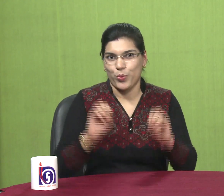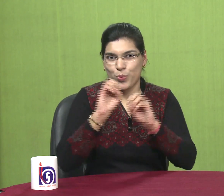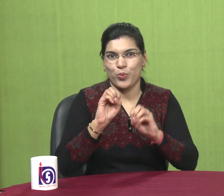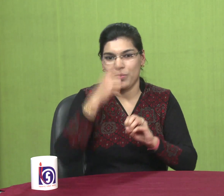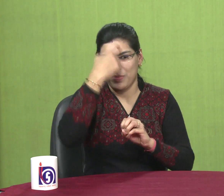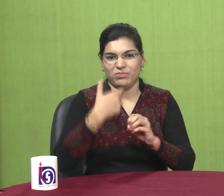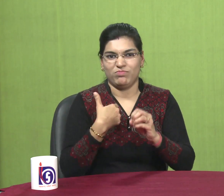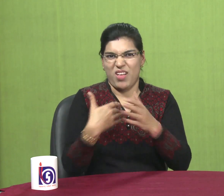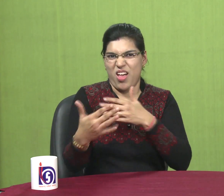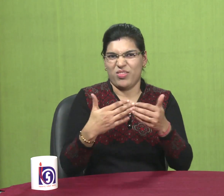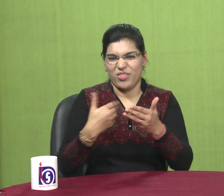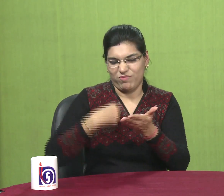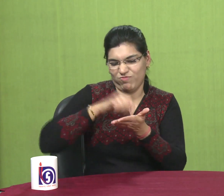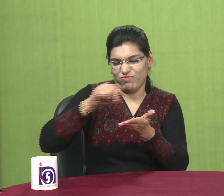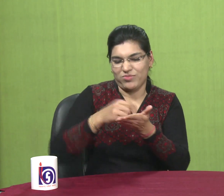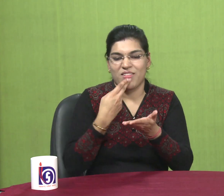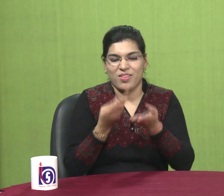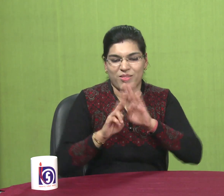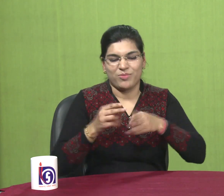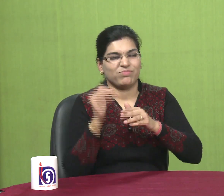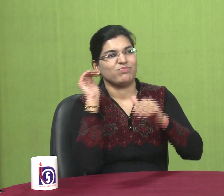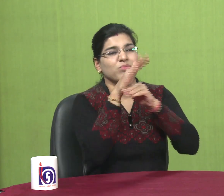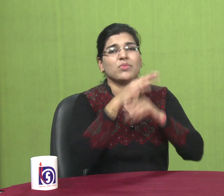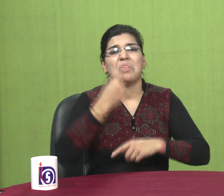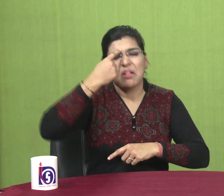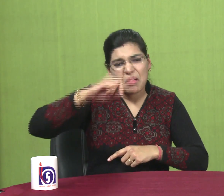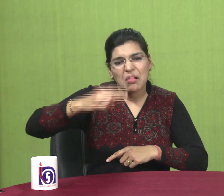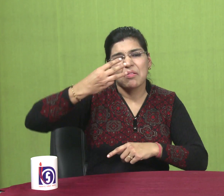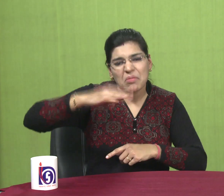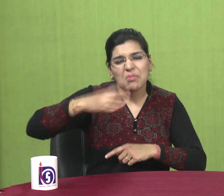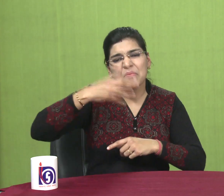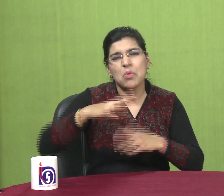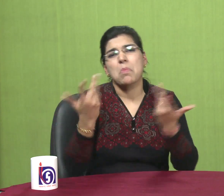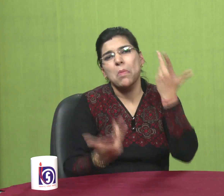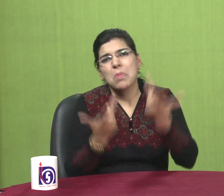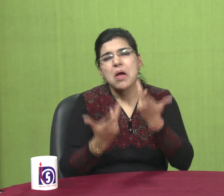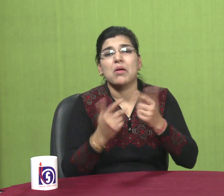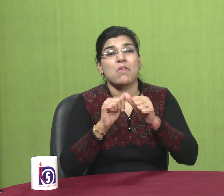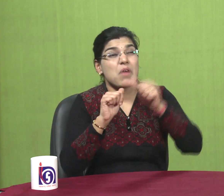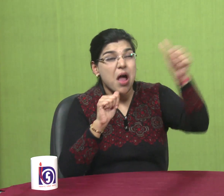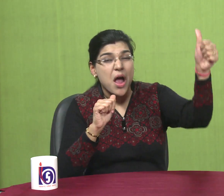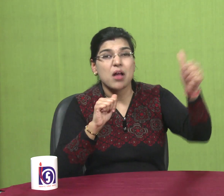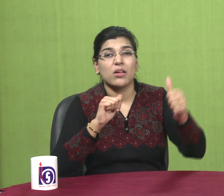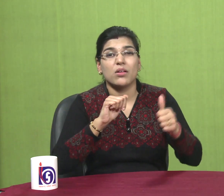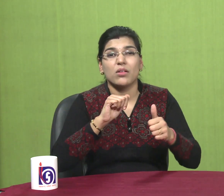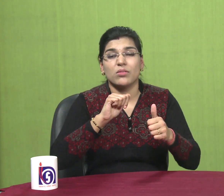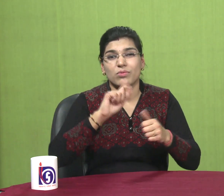on your screen seconds after you request it? Does the data move from one side of the world to